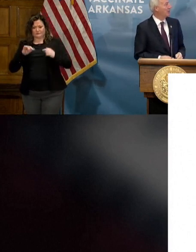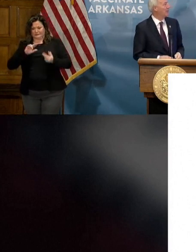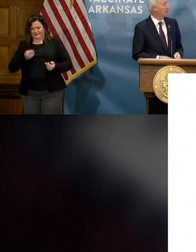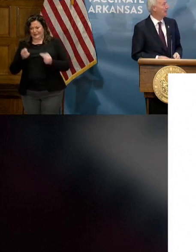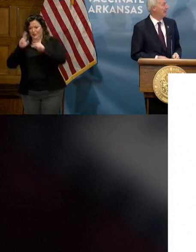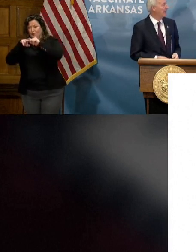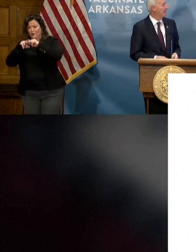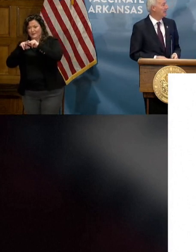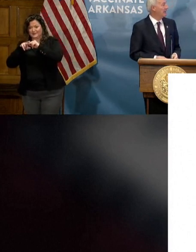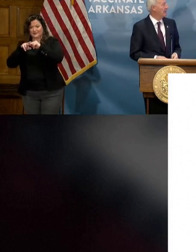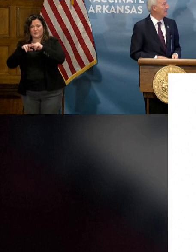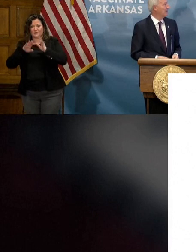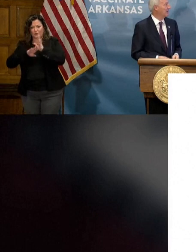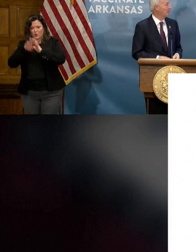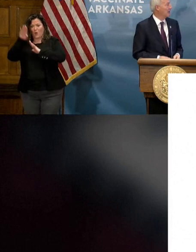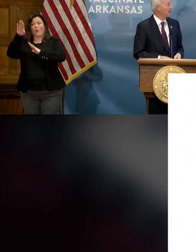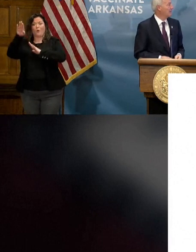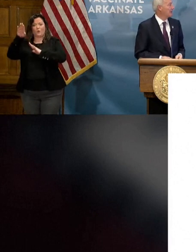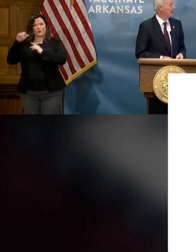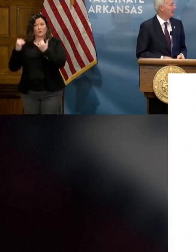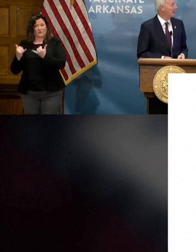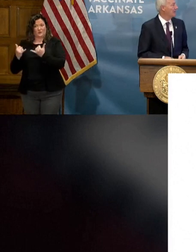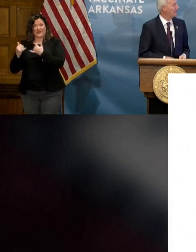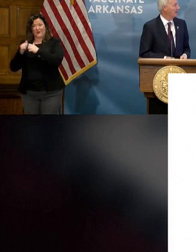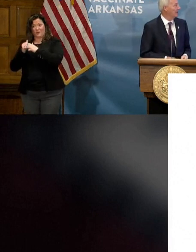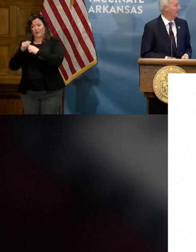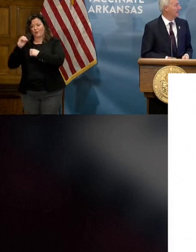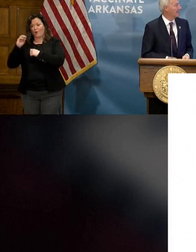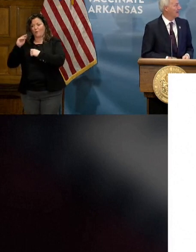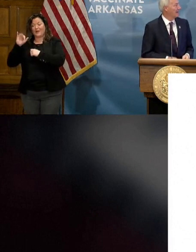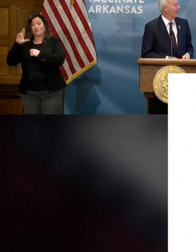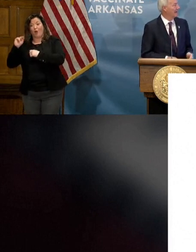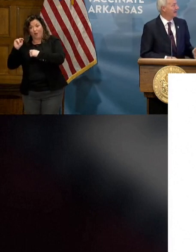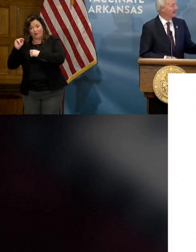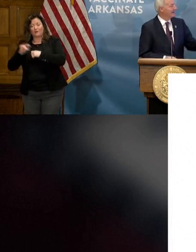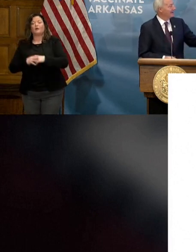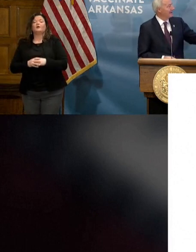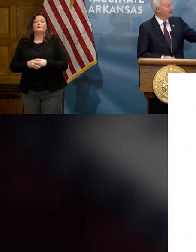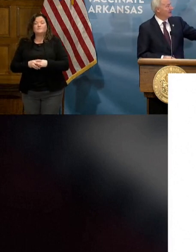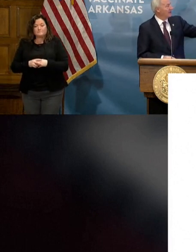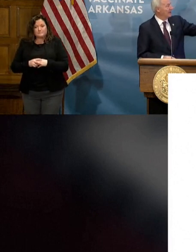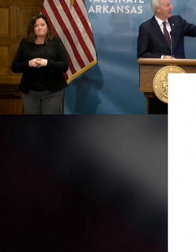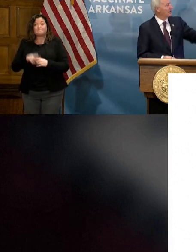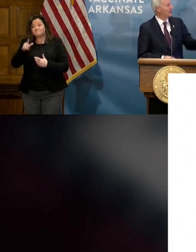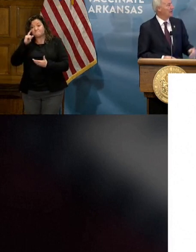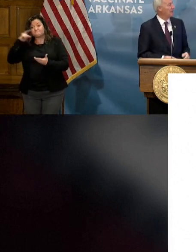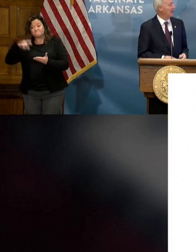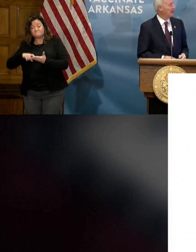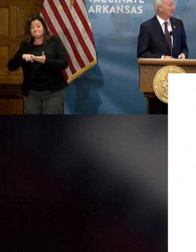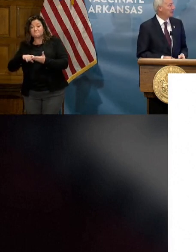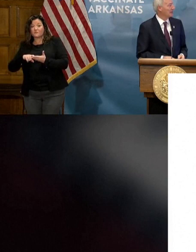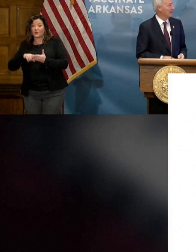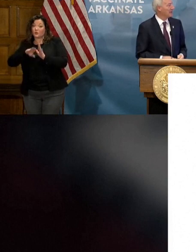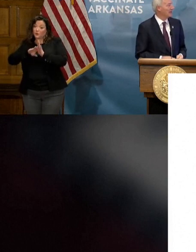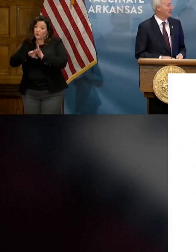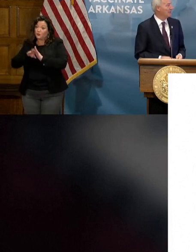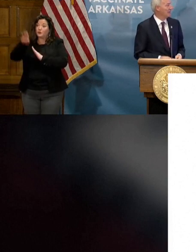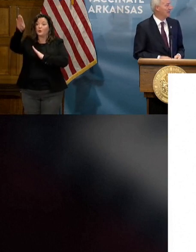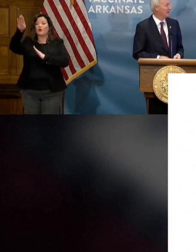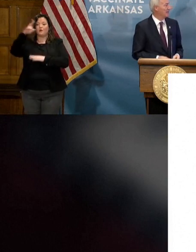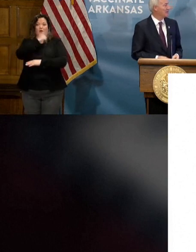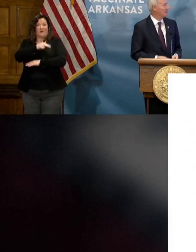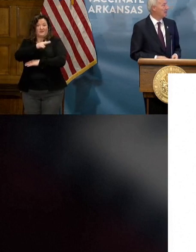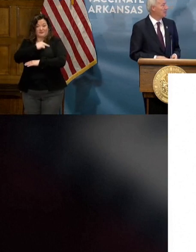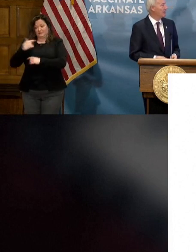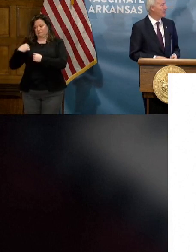and growth that we have under the Omicron variant. And you can see how steep the hospitalization has been